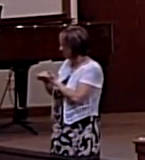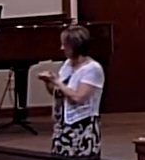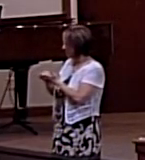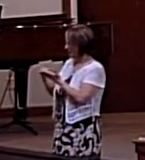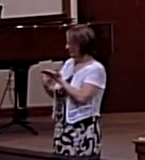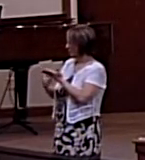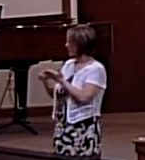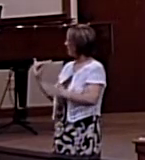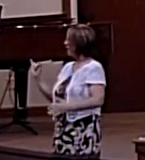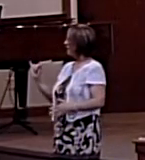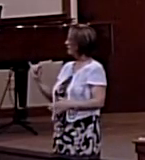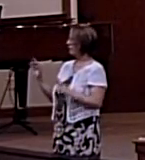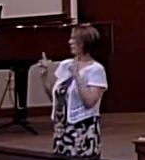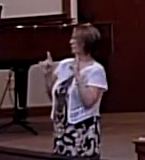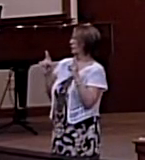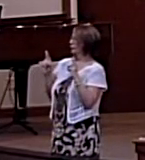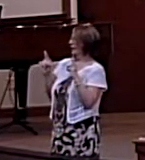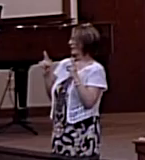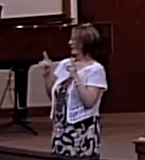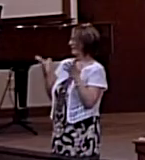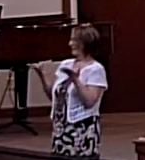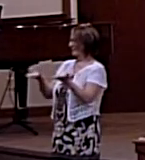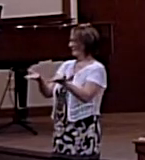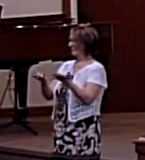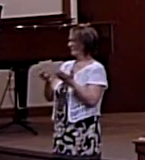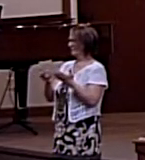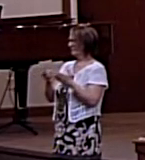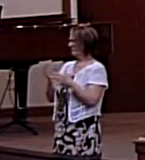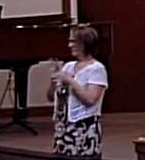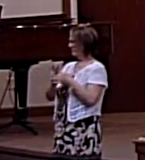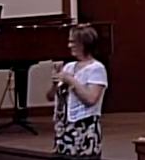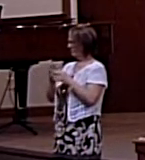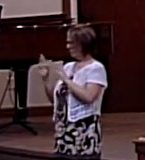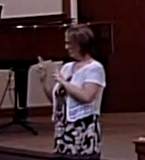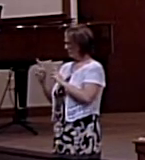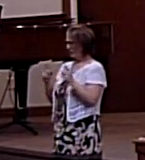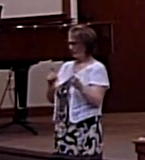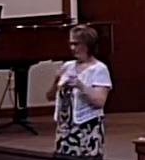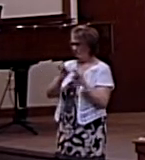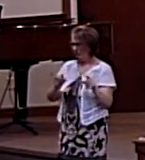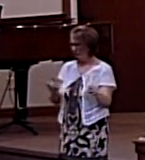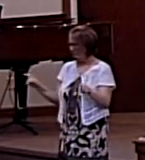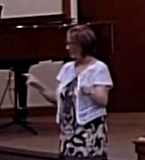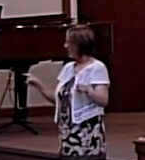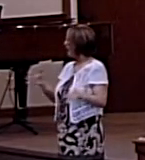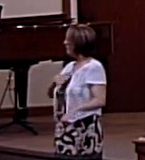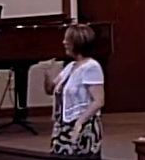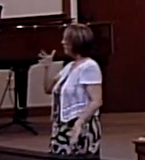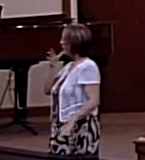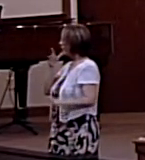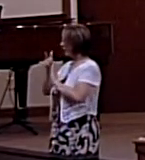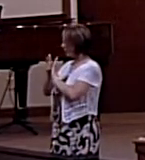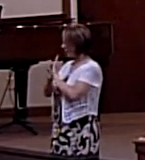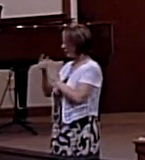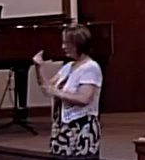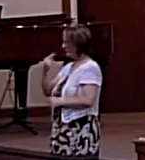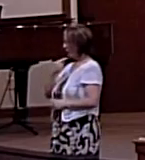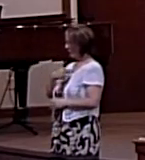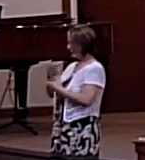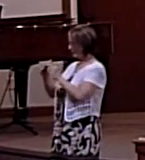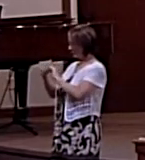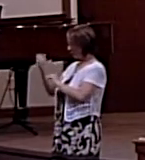it's kind of like an icebox. You know, and you think, well, what's that got to do with anything? My mother-in-law told me a story one time that when